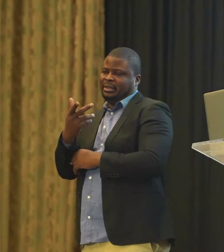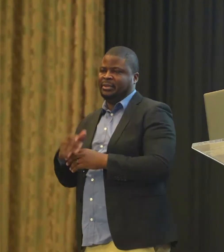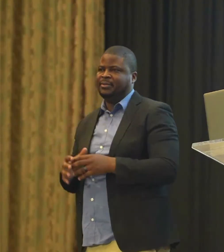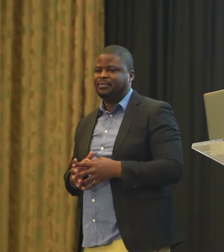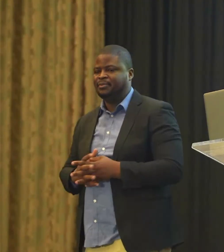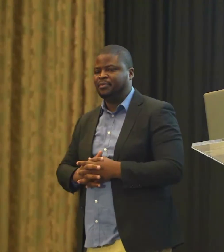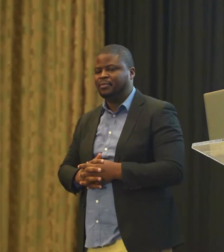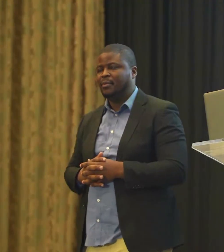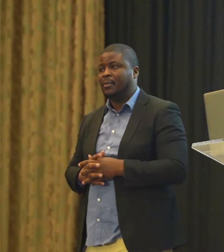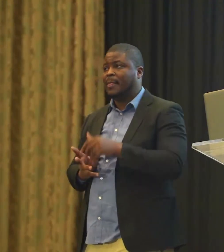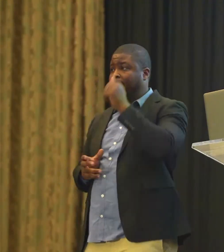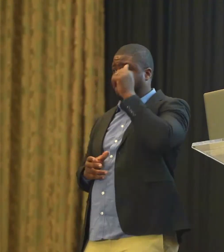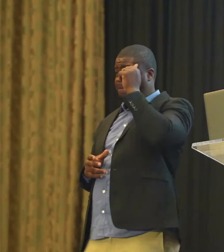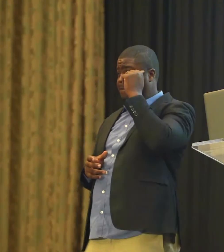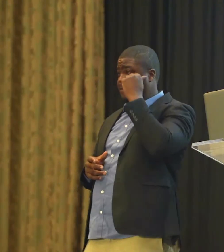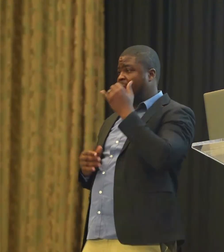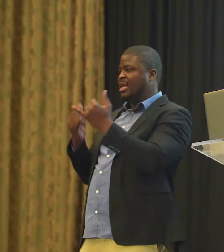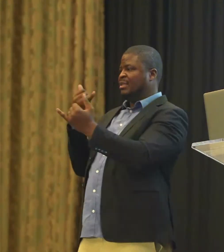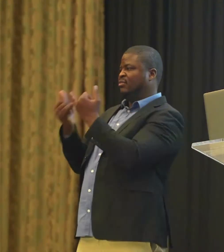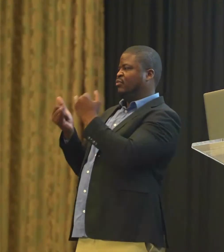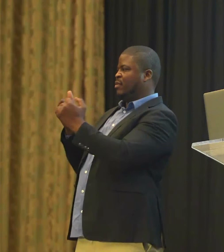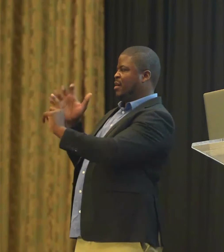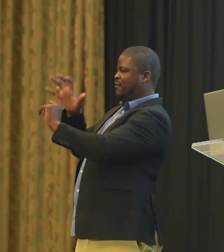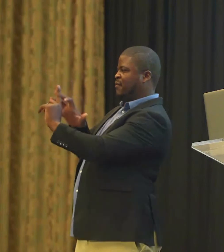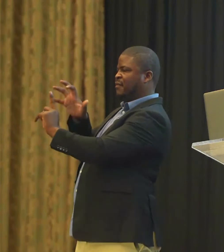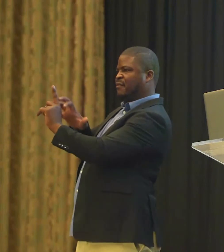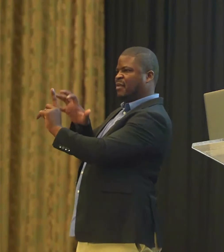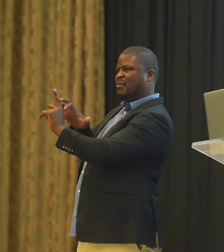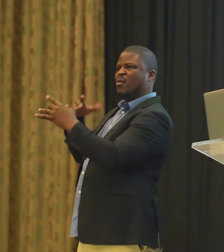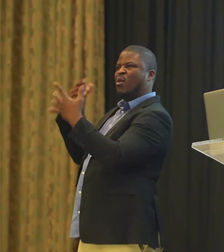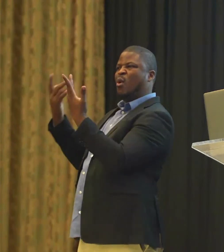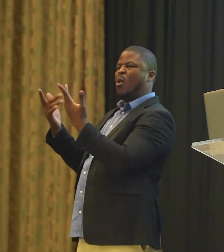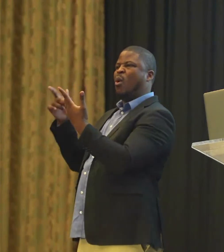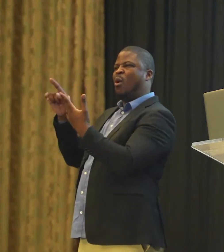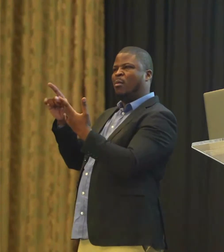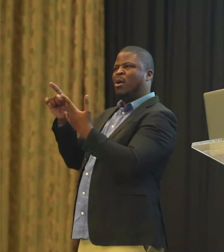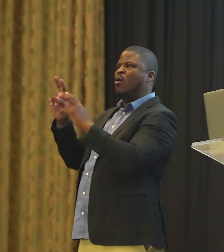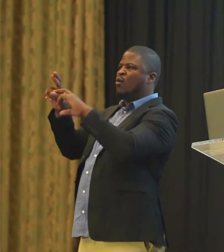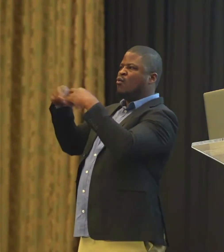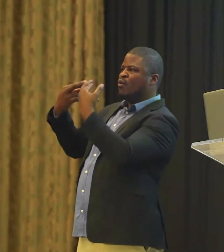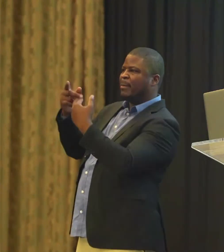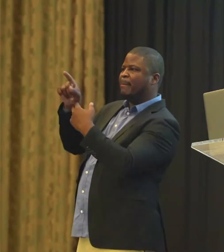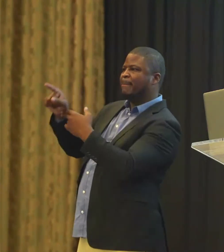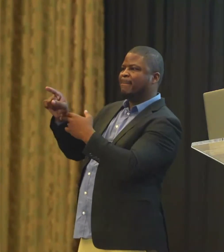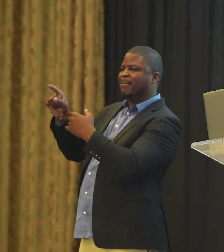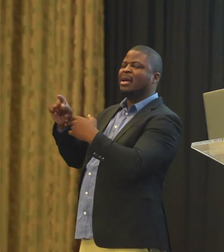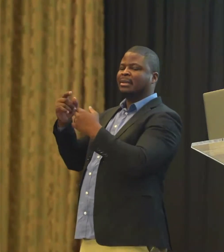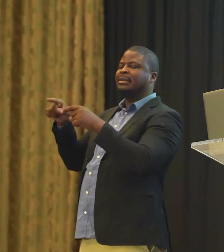Sexual violence, sexual or physical violence in the past 12 months, you can see the same.